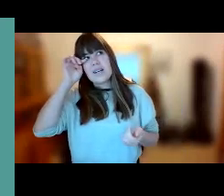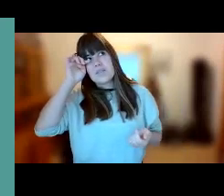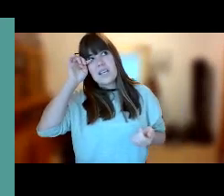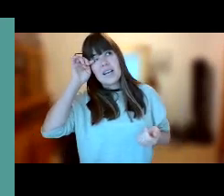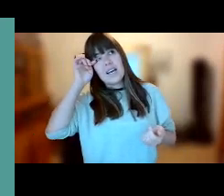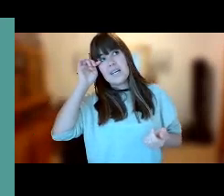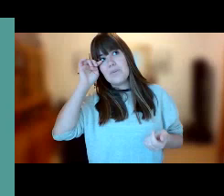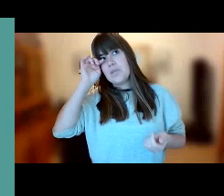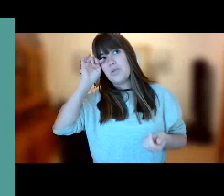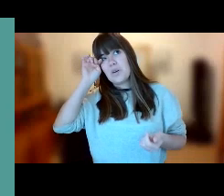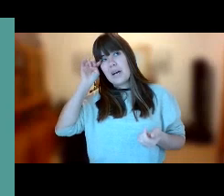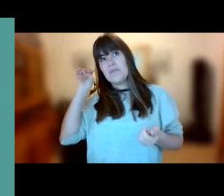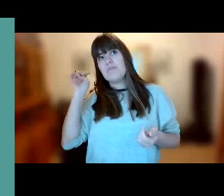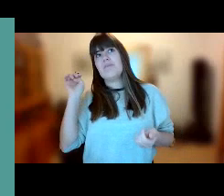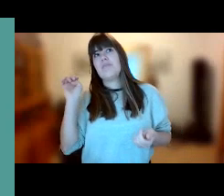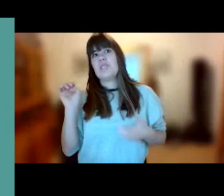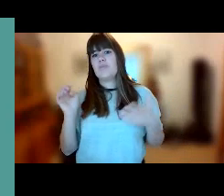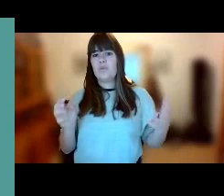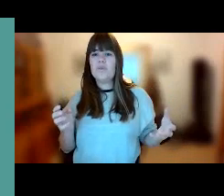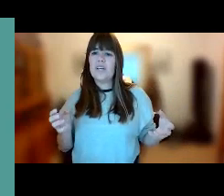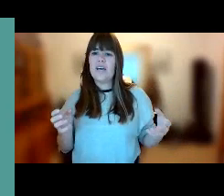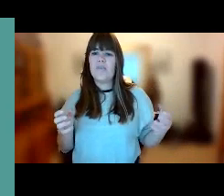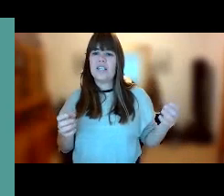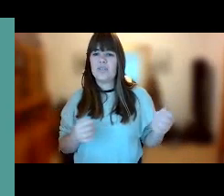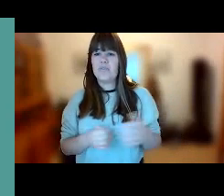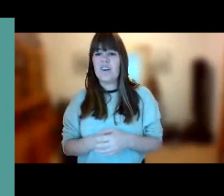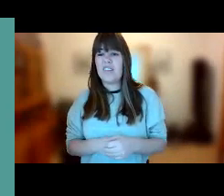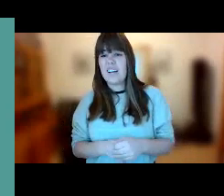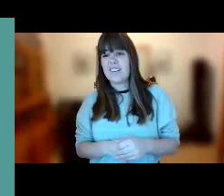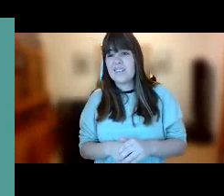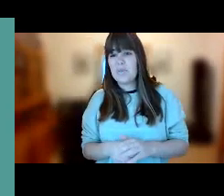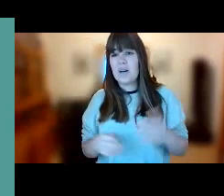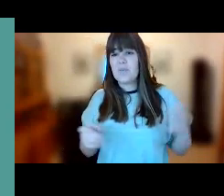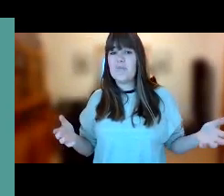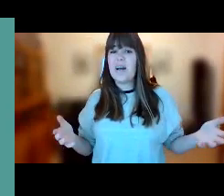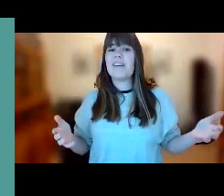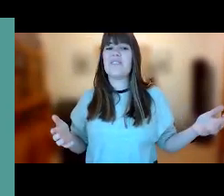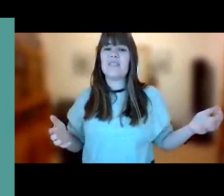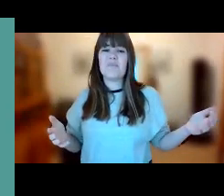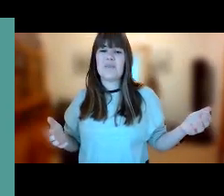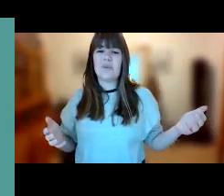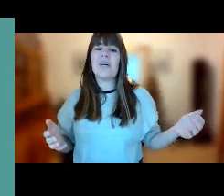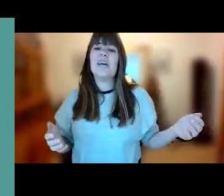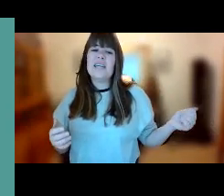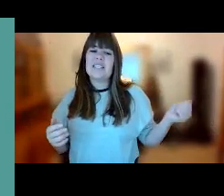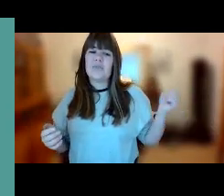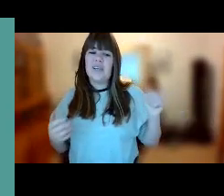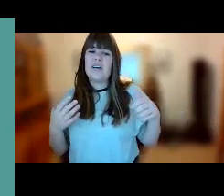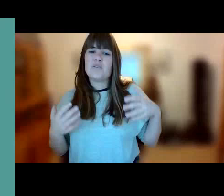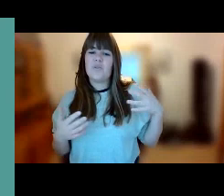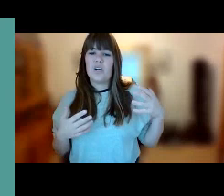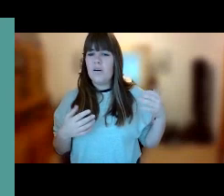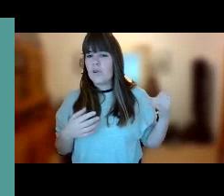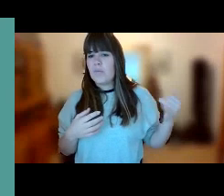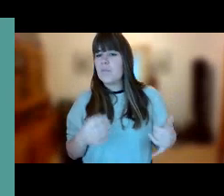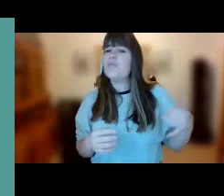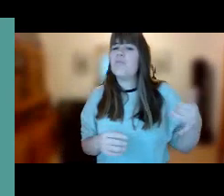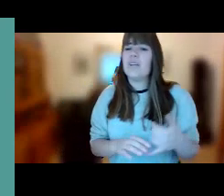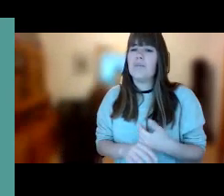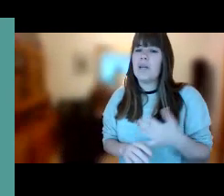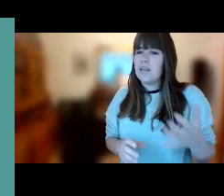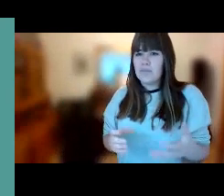when we, as I was saying earlier, when we talk about sport, actually we find that can put up a real barrier for some people. So we now talk a lot more